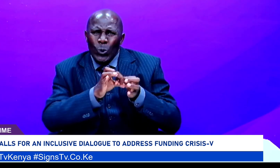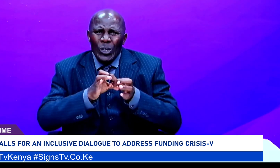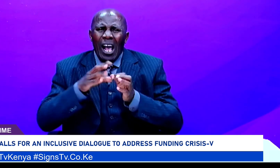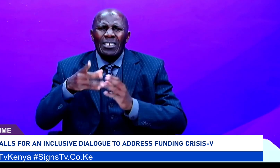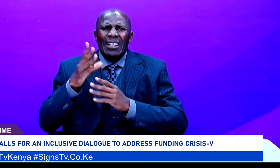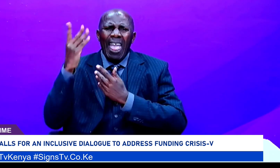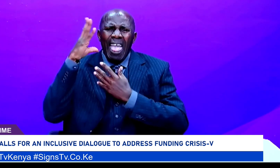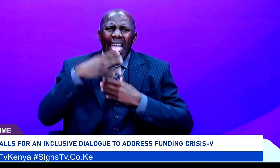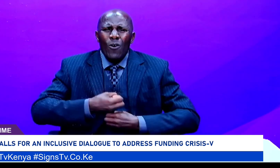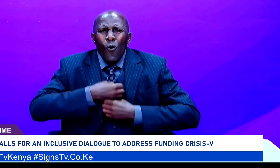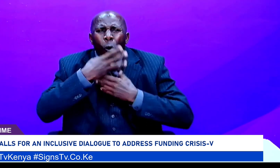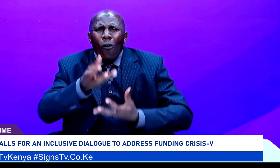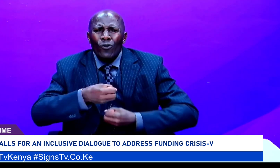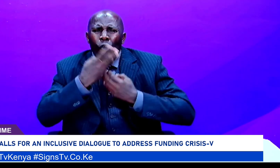The union also expressed